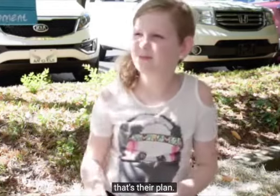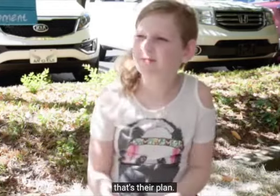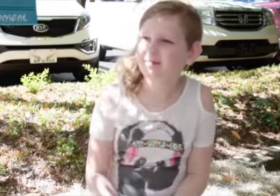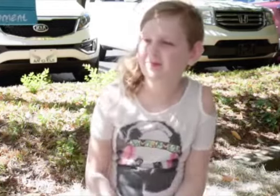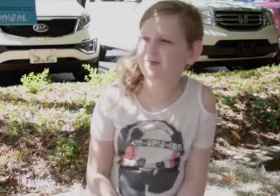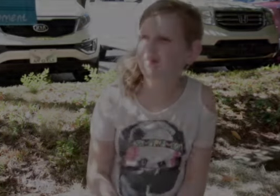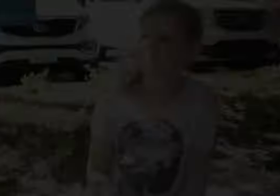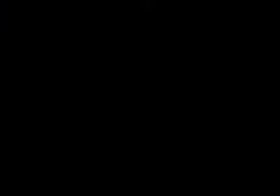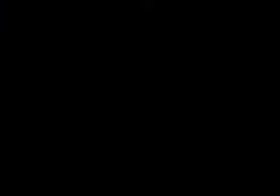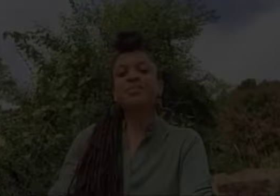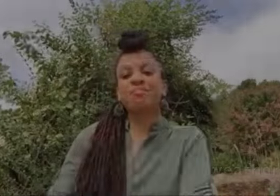plan.